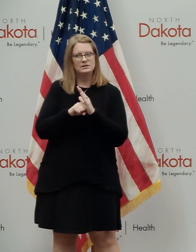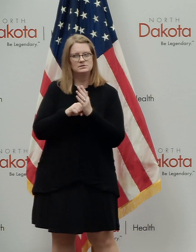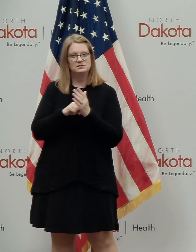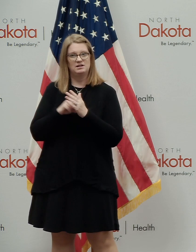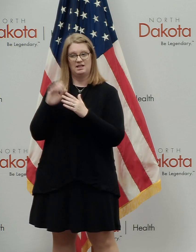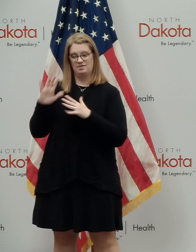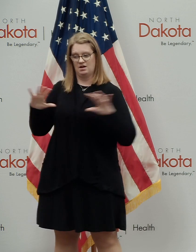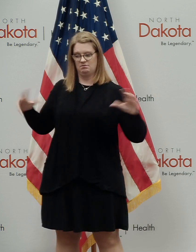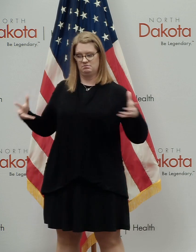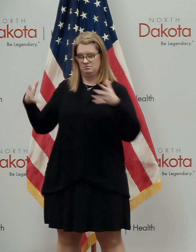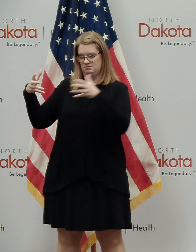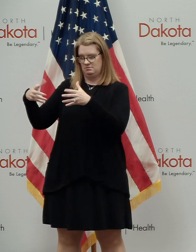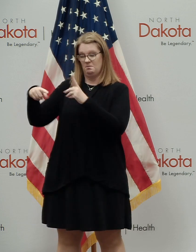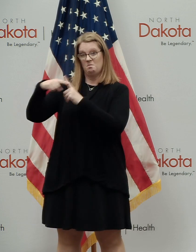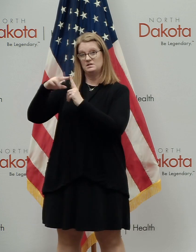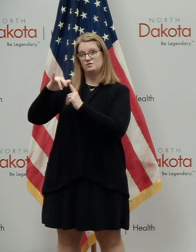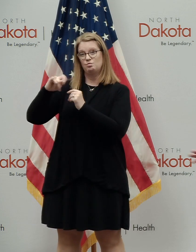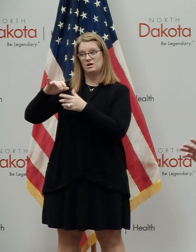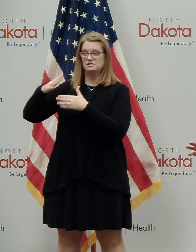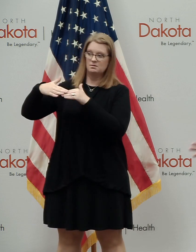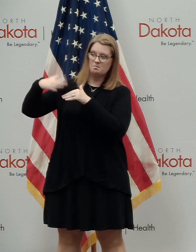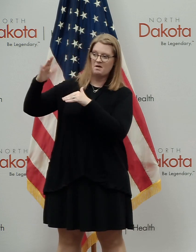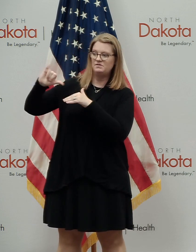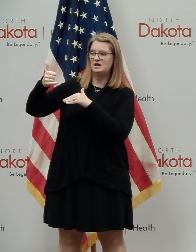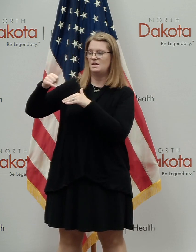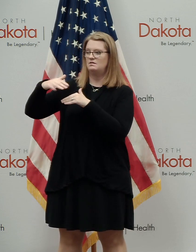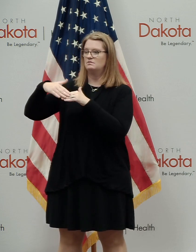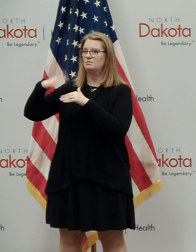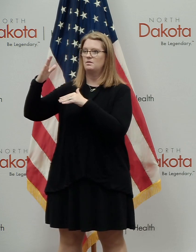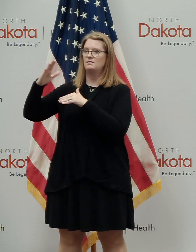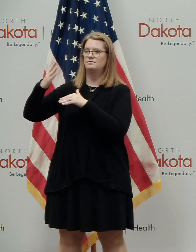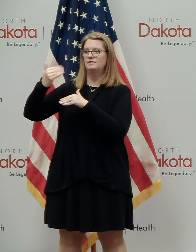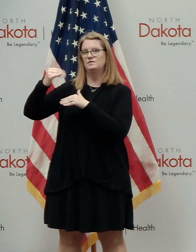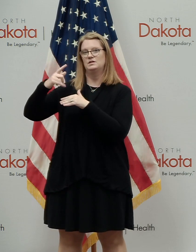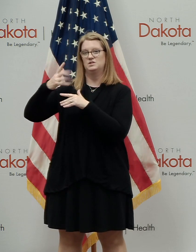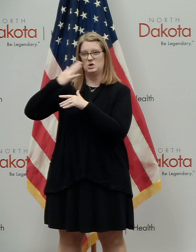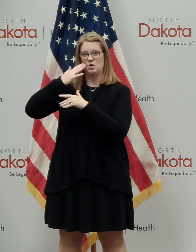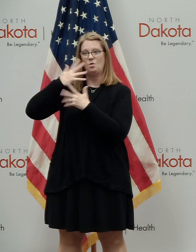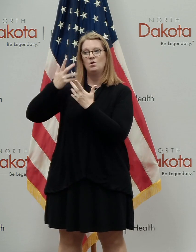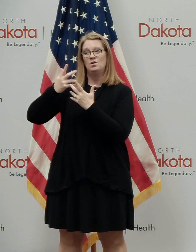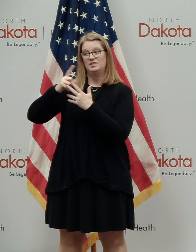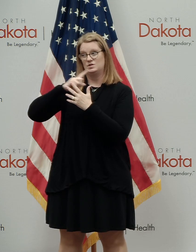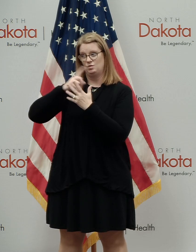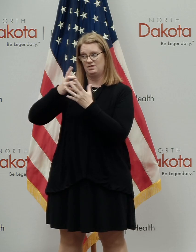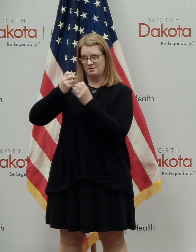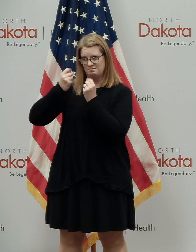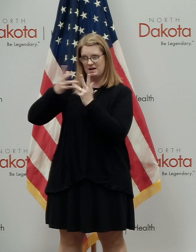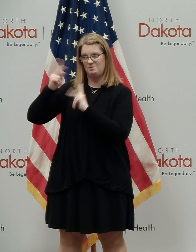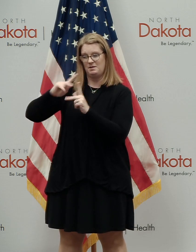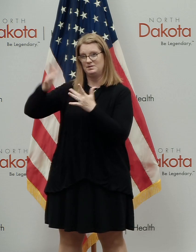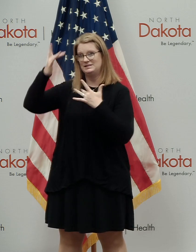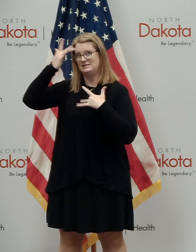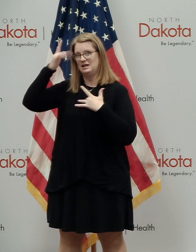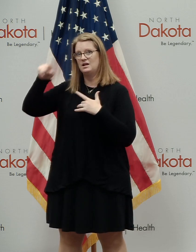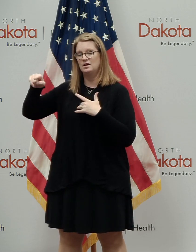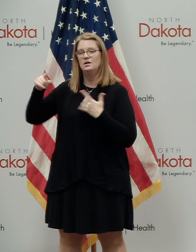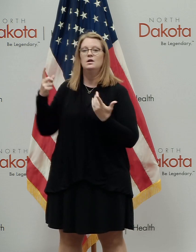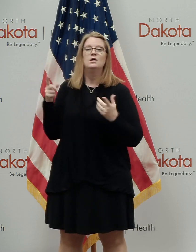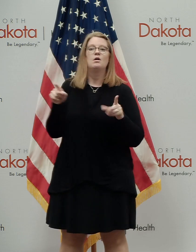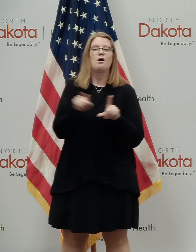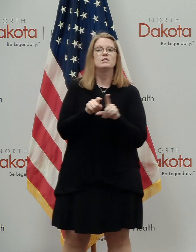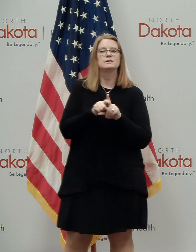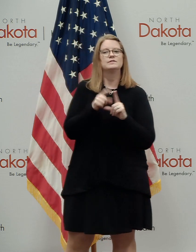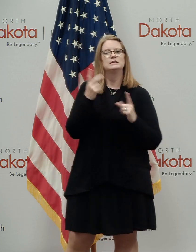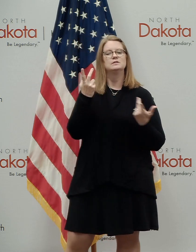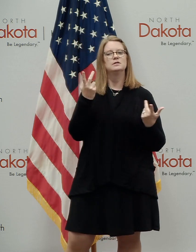and above 20% that are in our region where we know that there's heavy infection in the upper Midwest, then you have to take a look at the context of that and